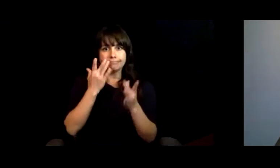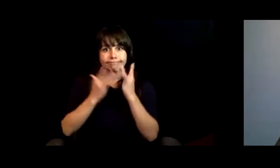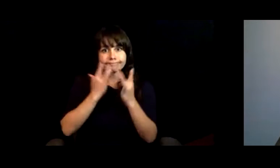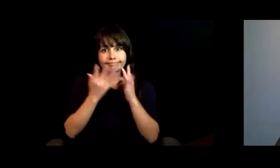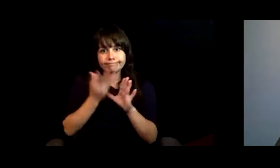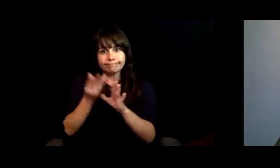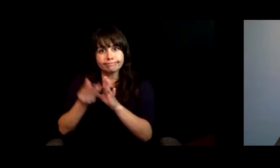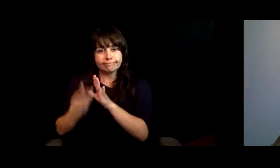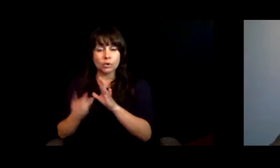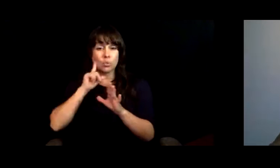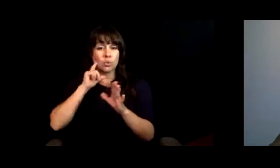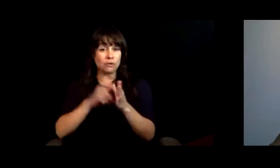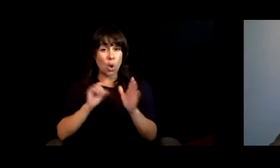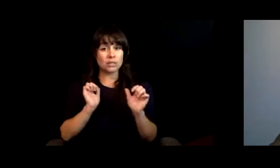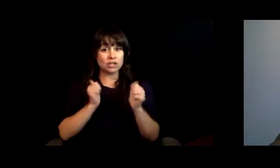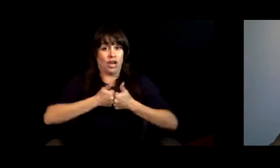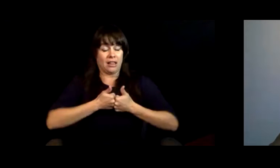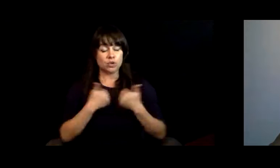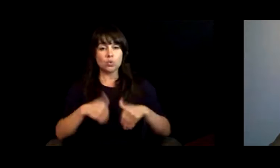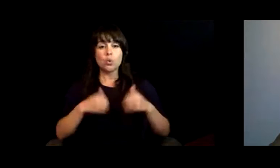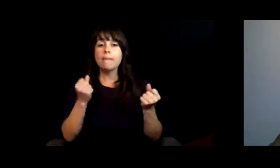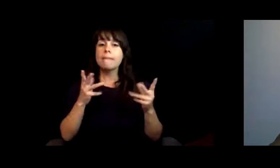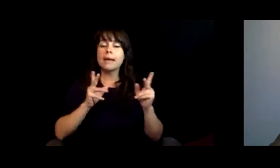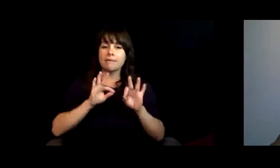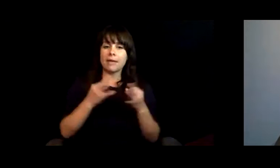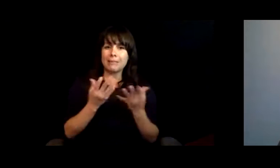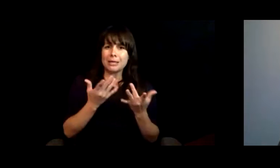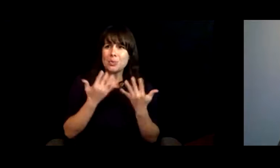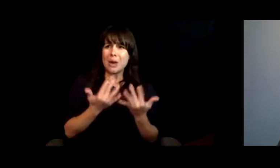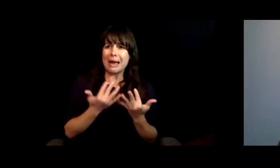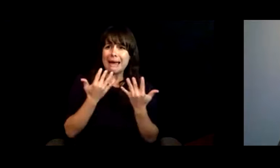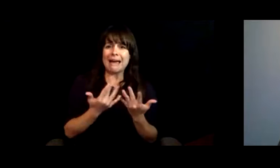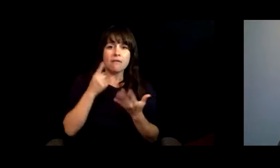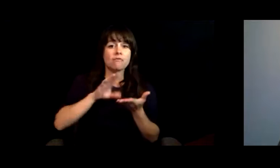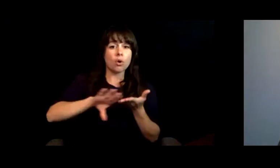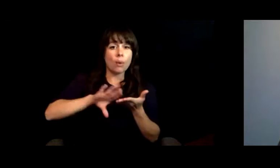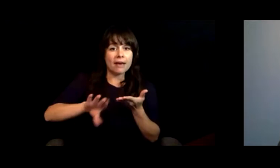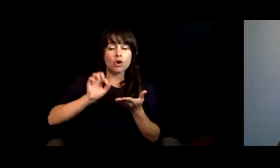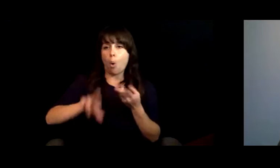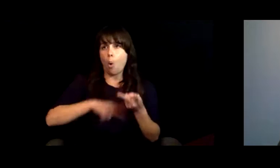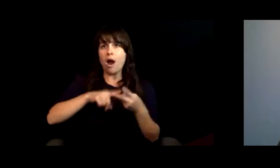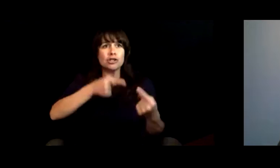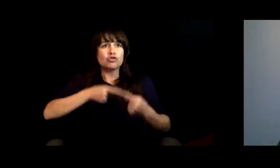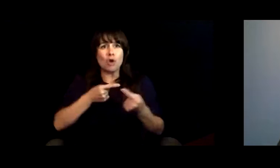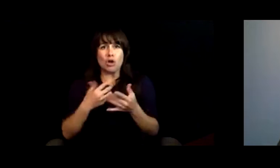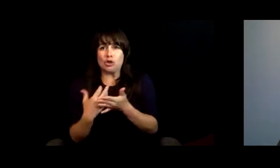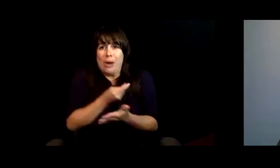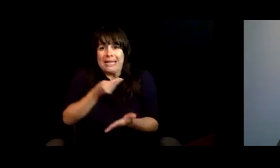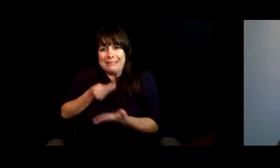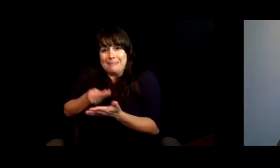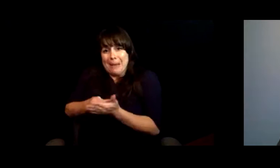waited many, many years for a Medicaid waiver or struggling to use private dollars to hire a caregiver who can provide